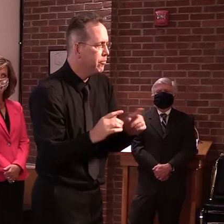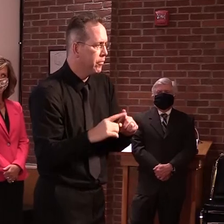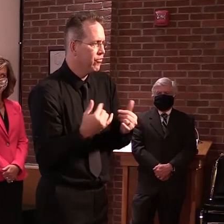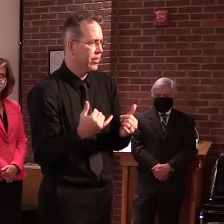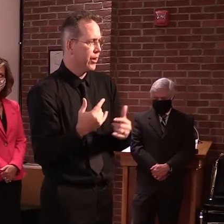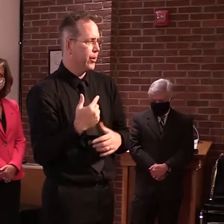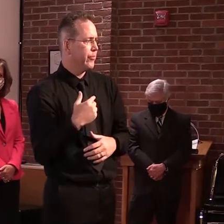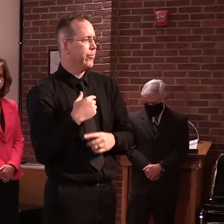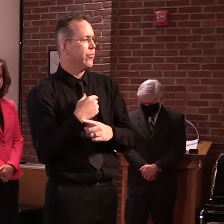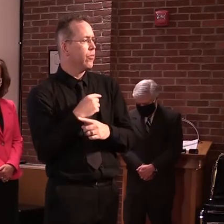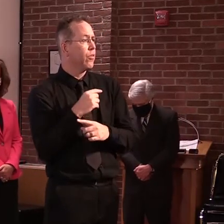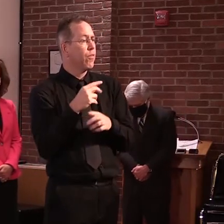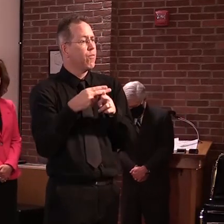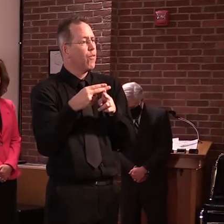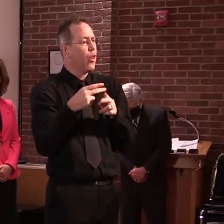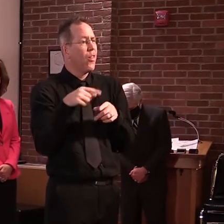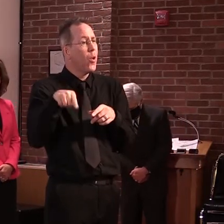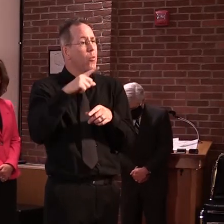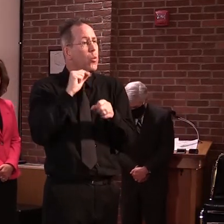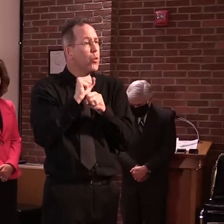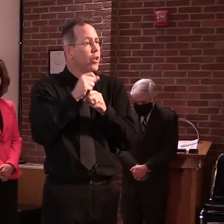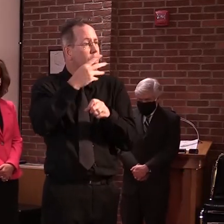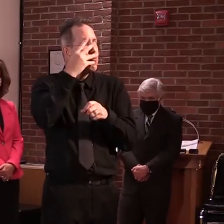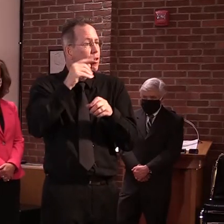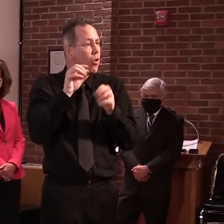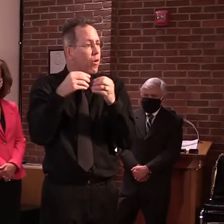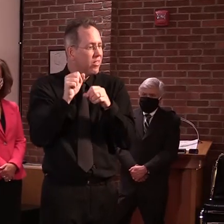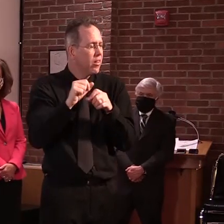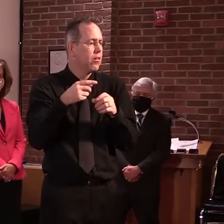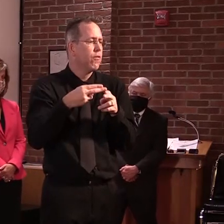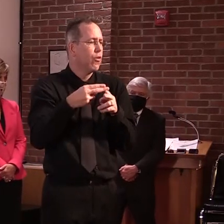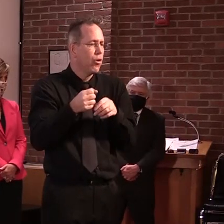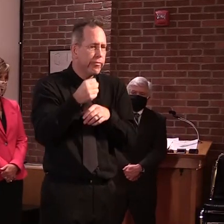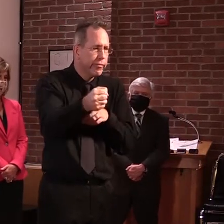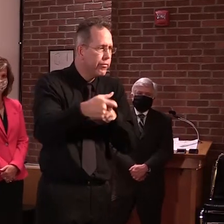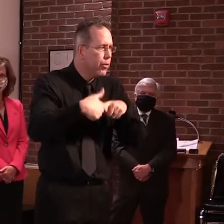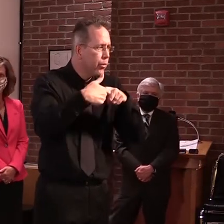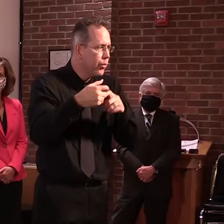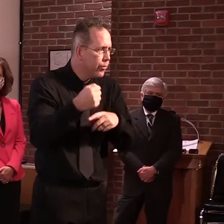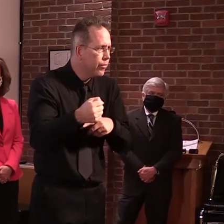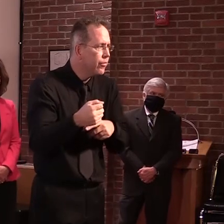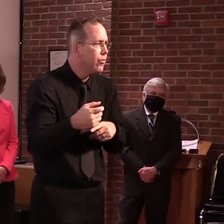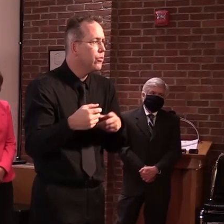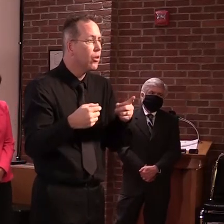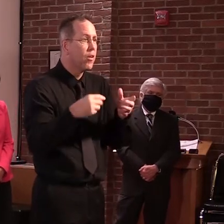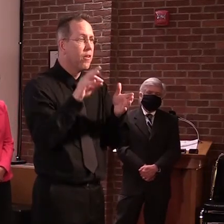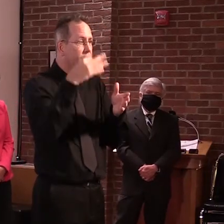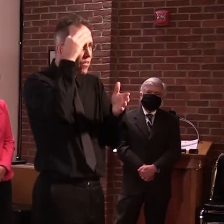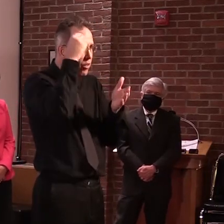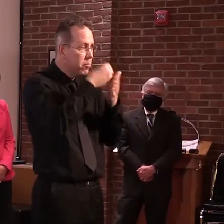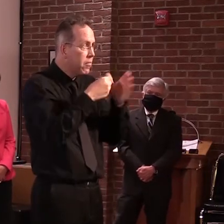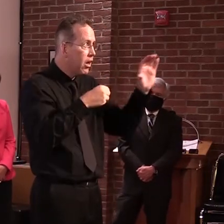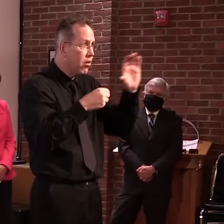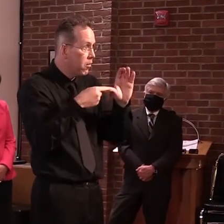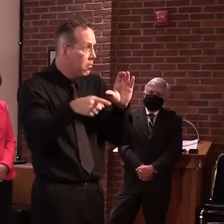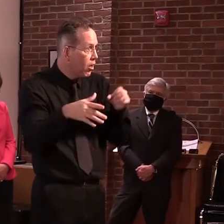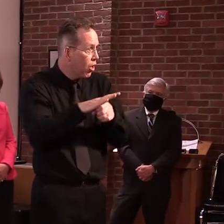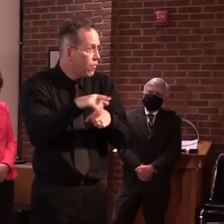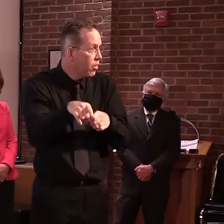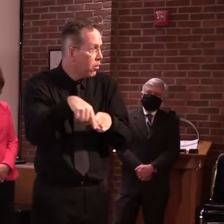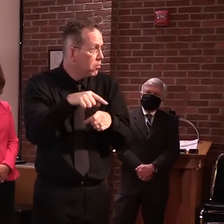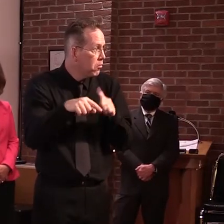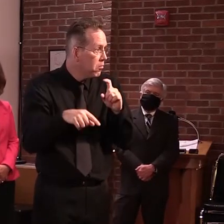look like, whether there was any pay involved in terms of the federal government. But we do still